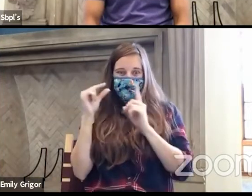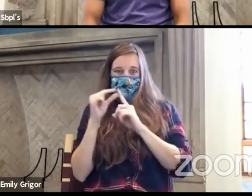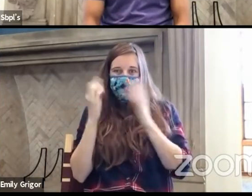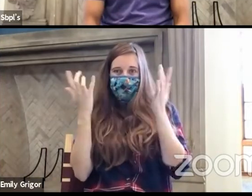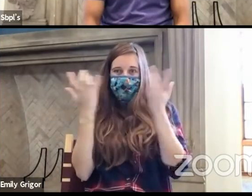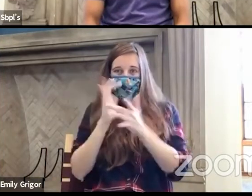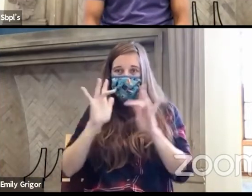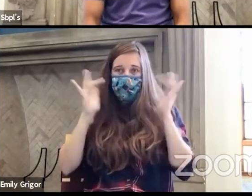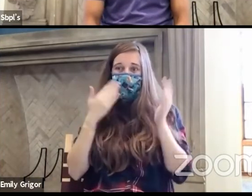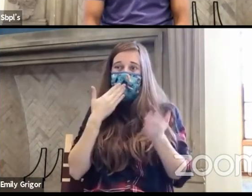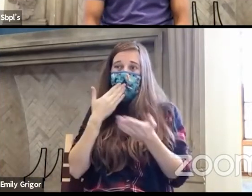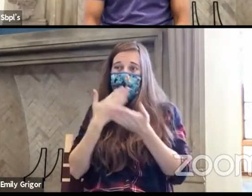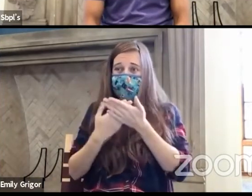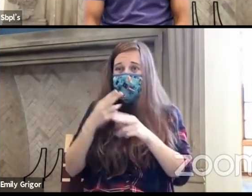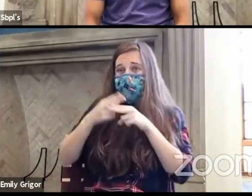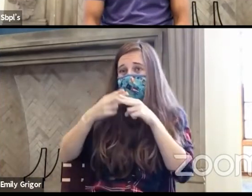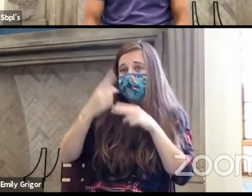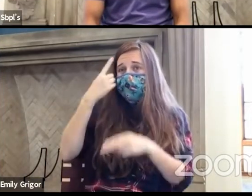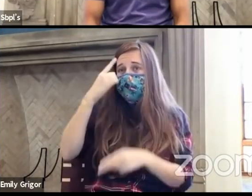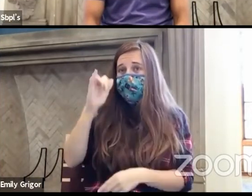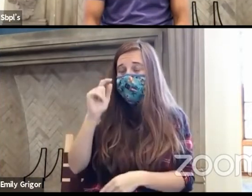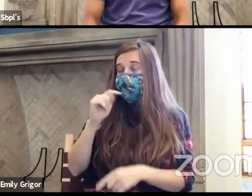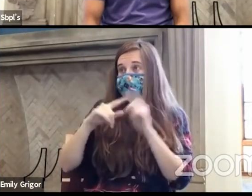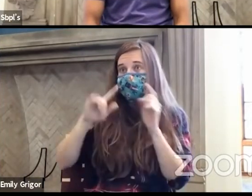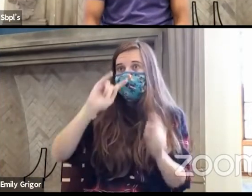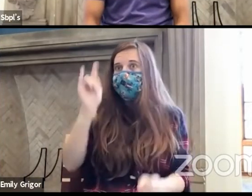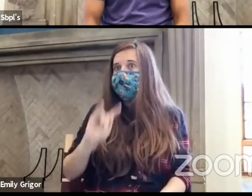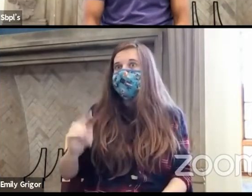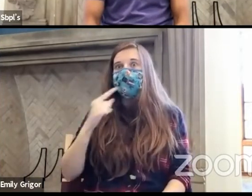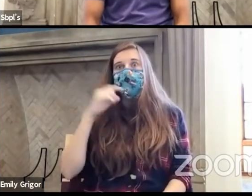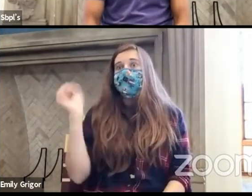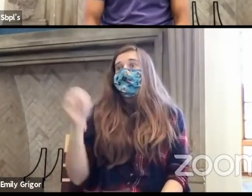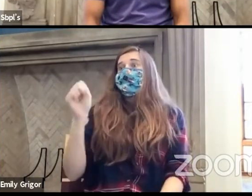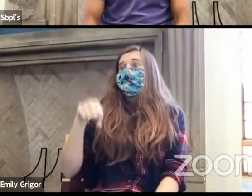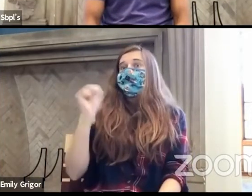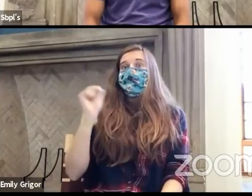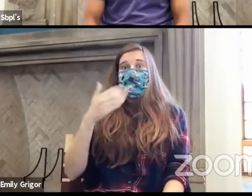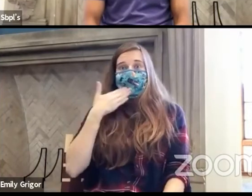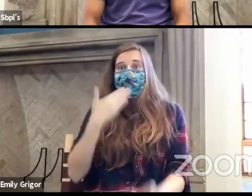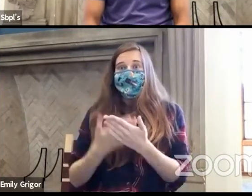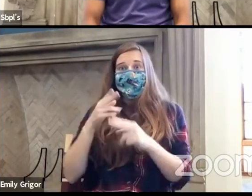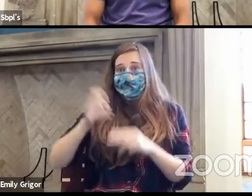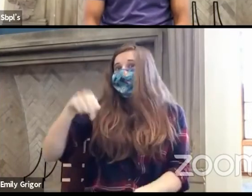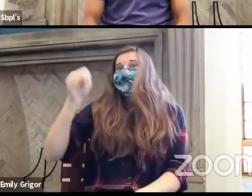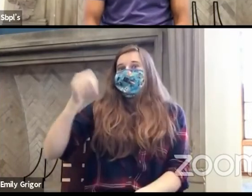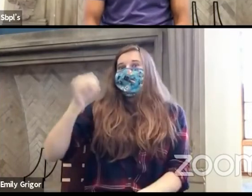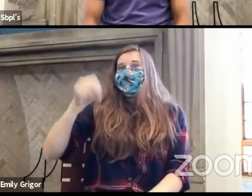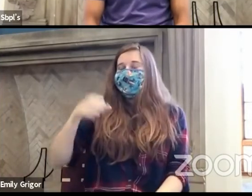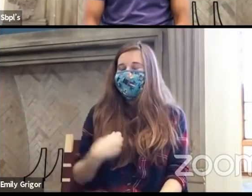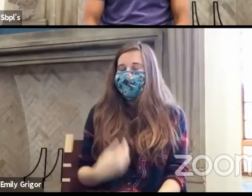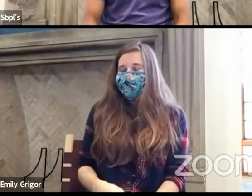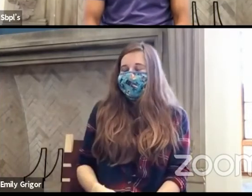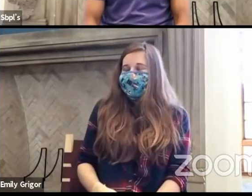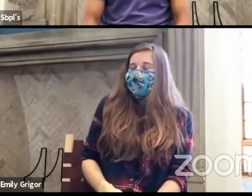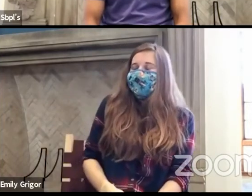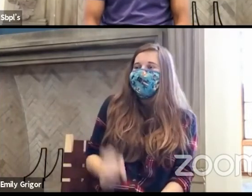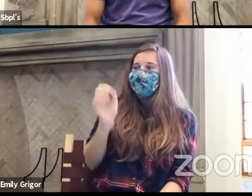So I told her about the word dark sparkled, and Tiz had agreed with it. She liked it. So I was like, okay, I